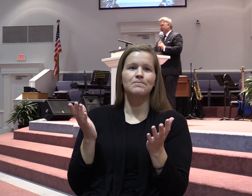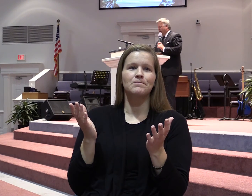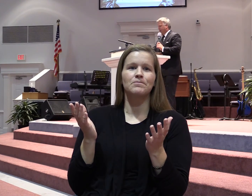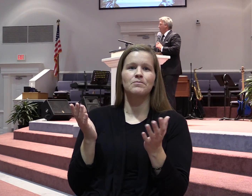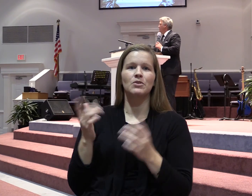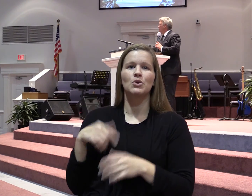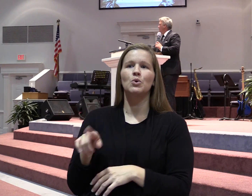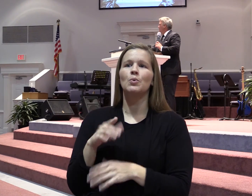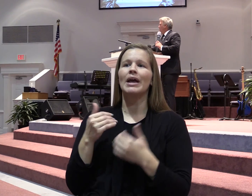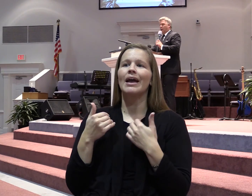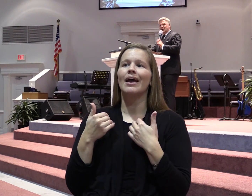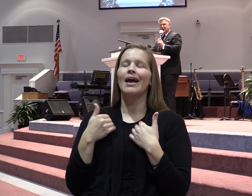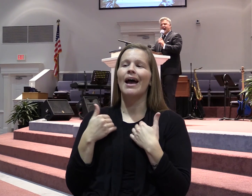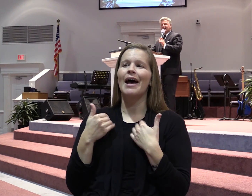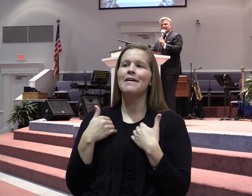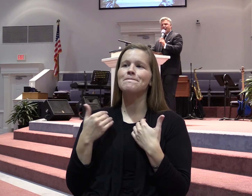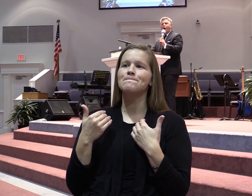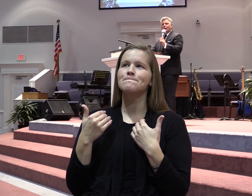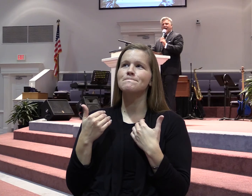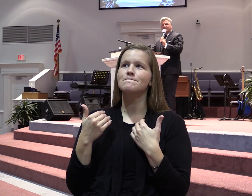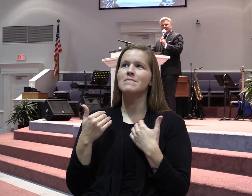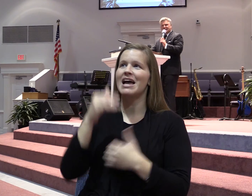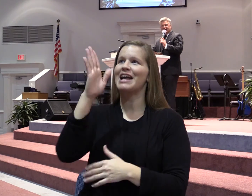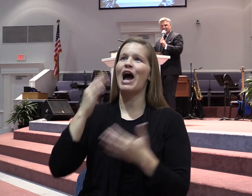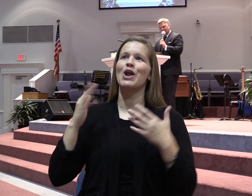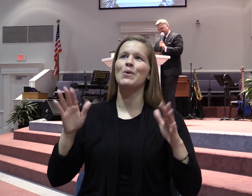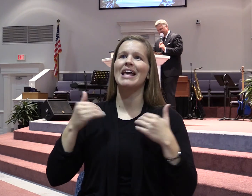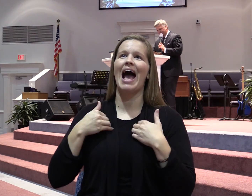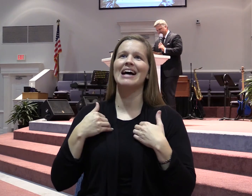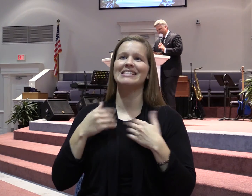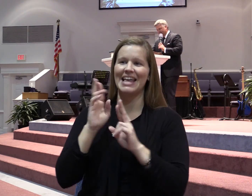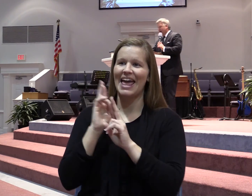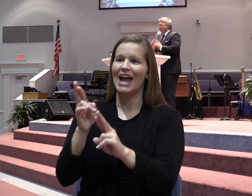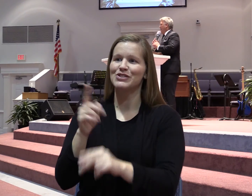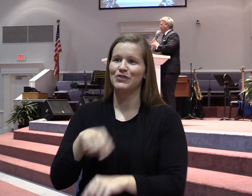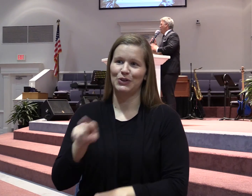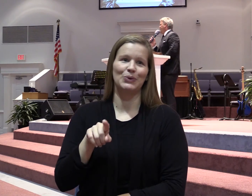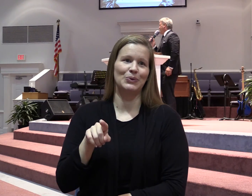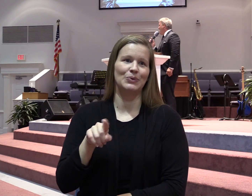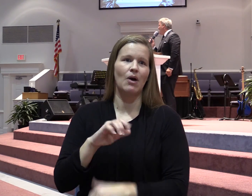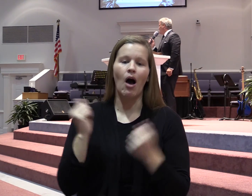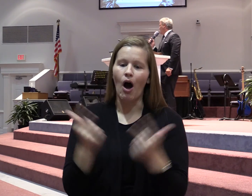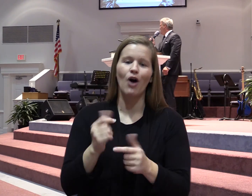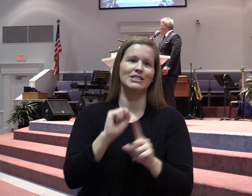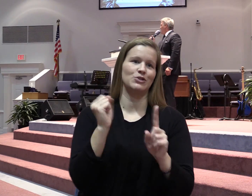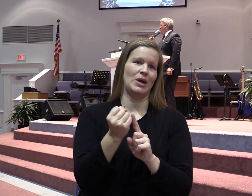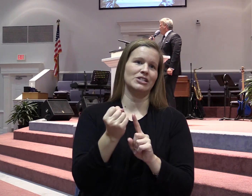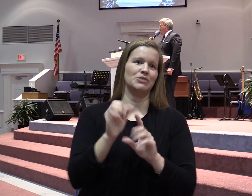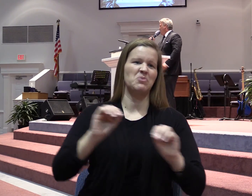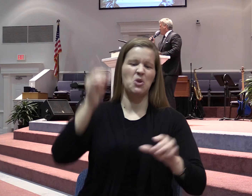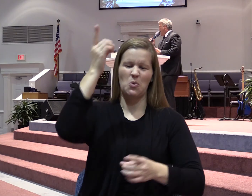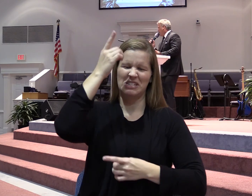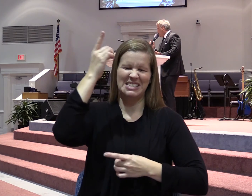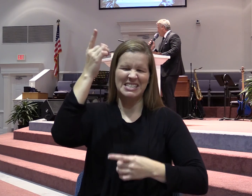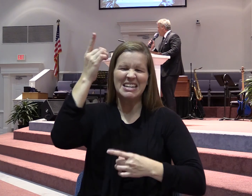encounter nothing for which God does not already possess the solution. There is no disease. disease for which